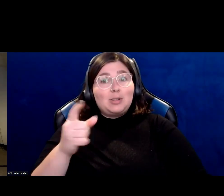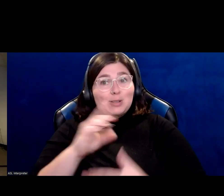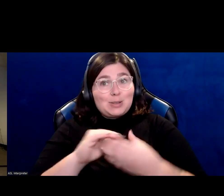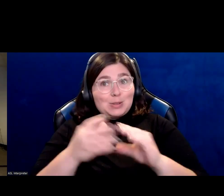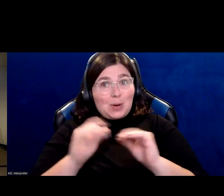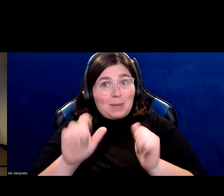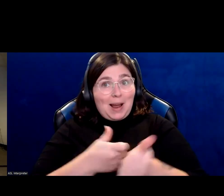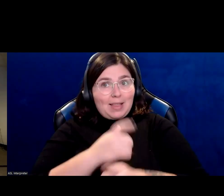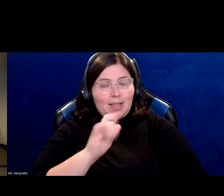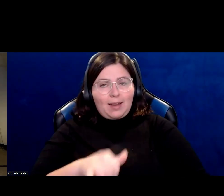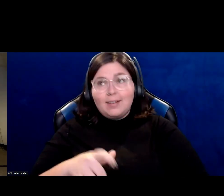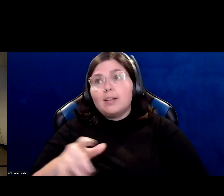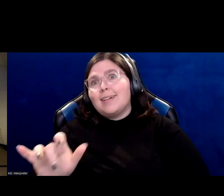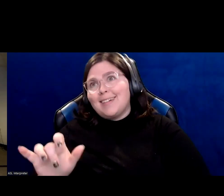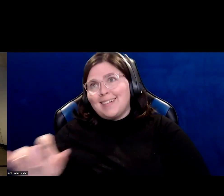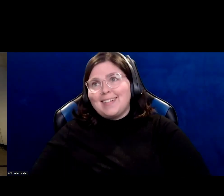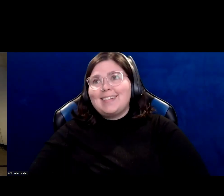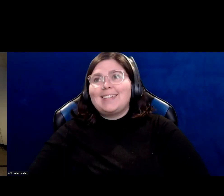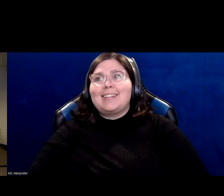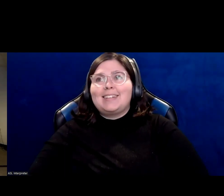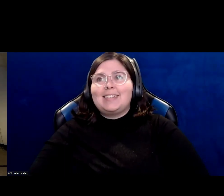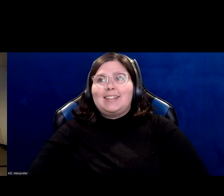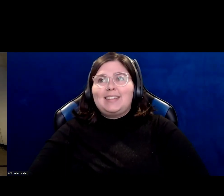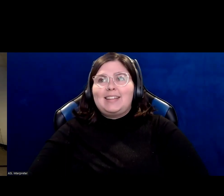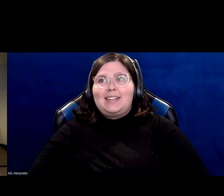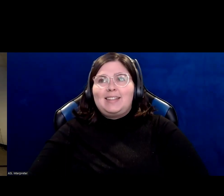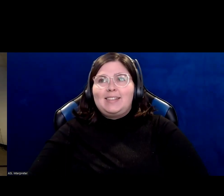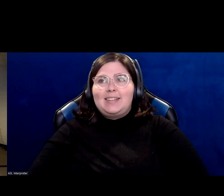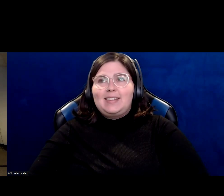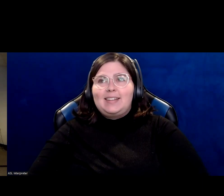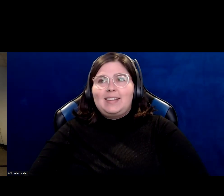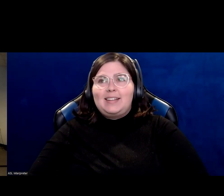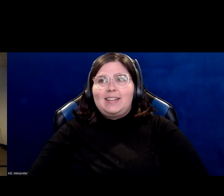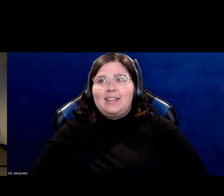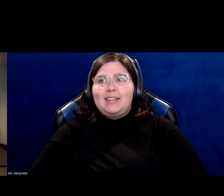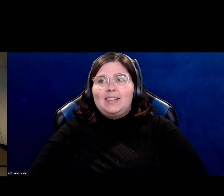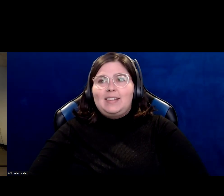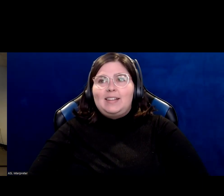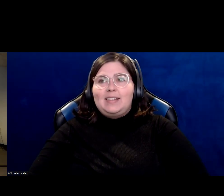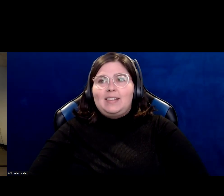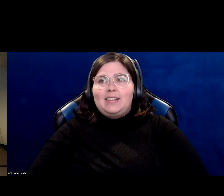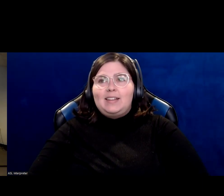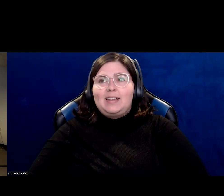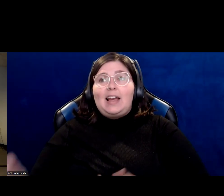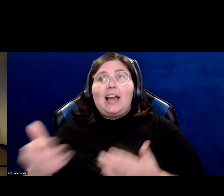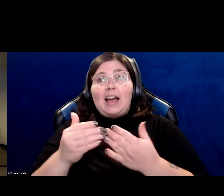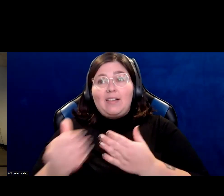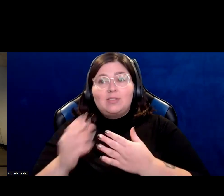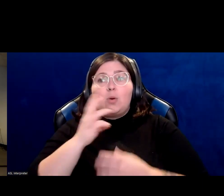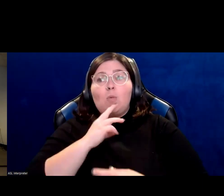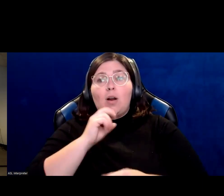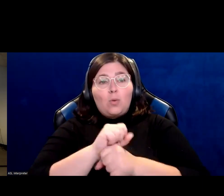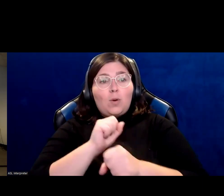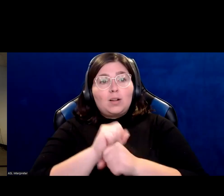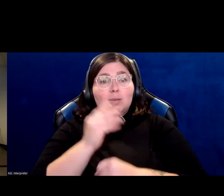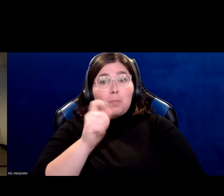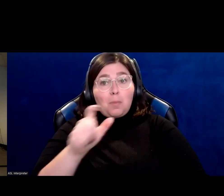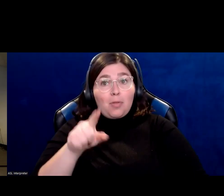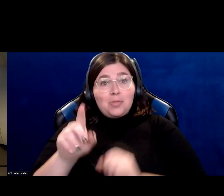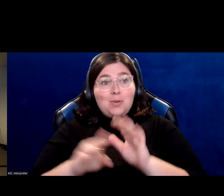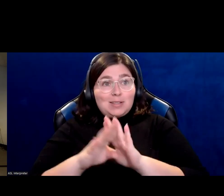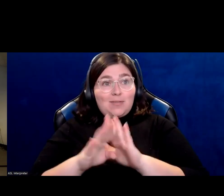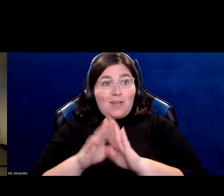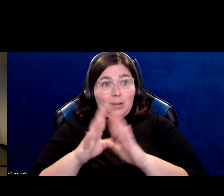I'm sure. There's a story behind that. Following the success of Waterworks Mall, the developers